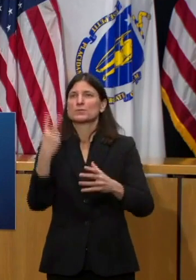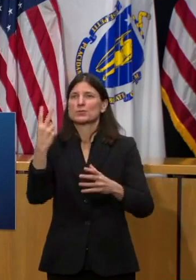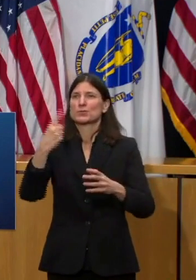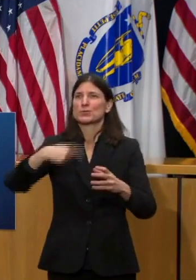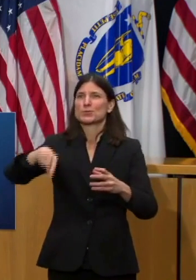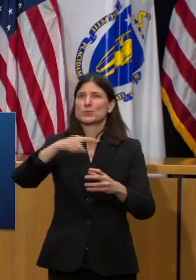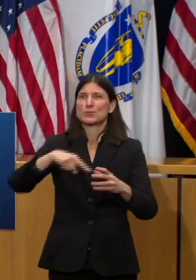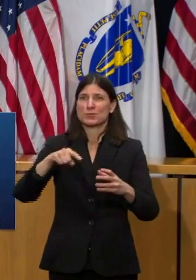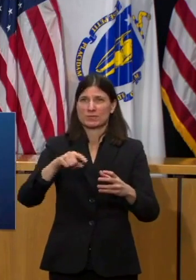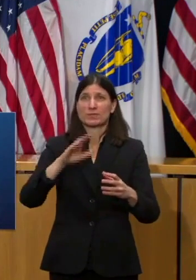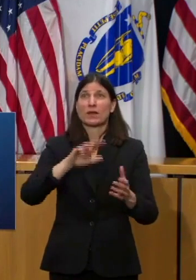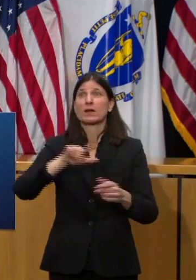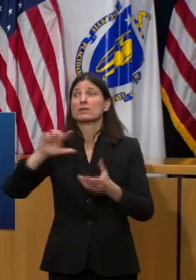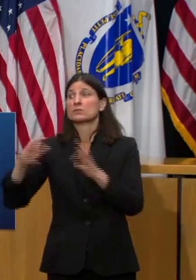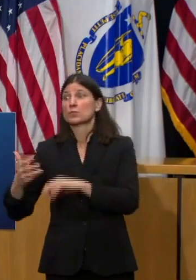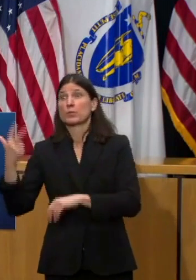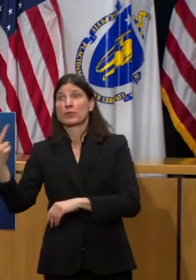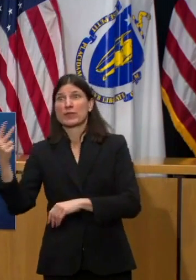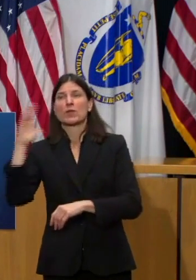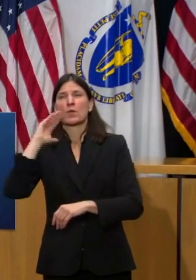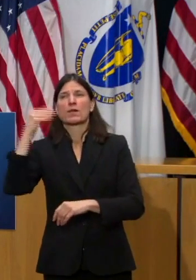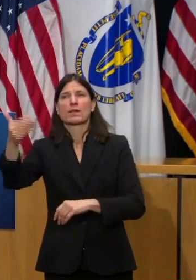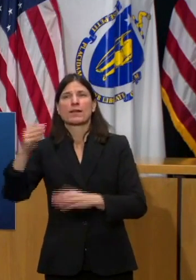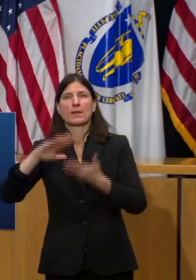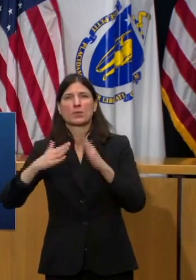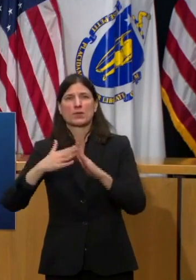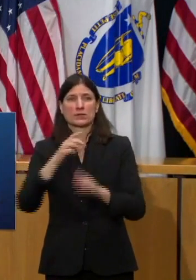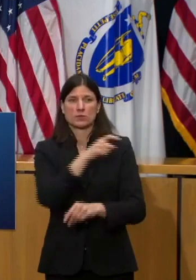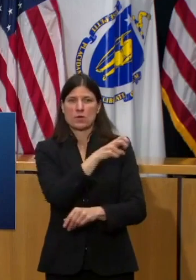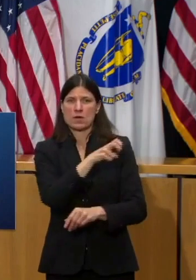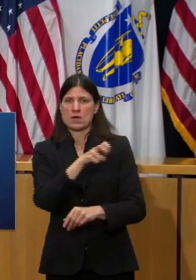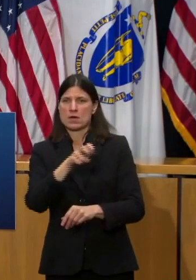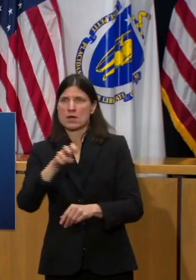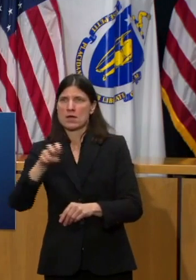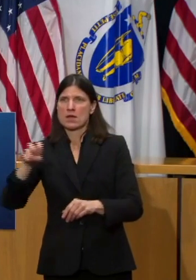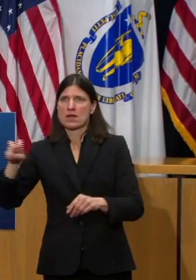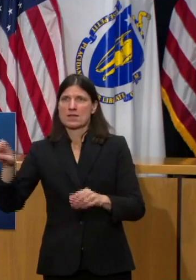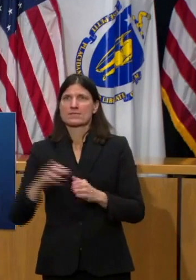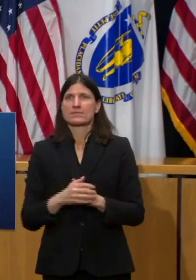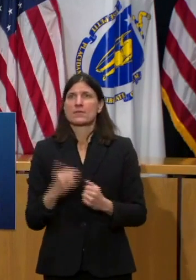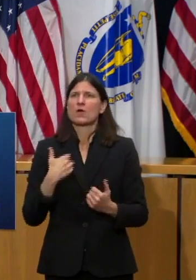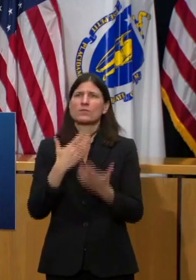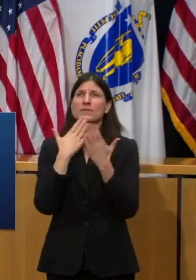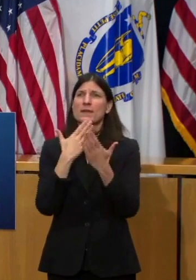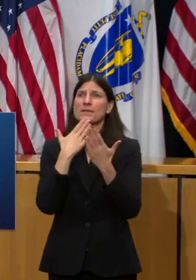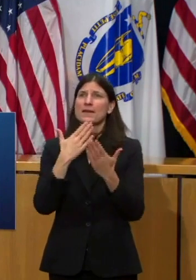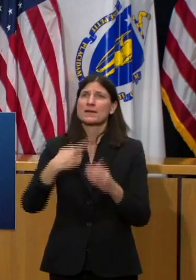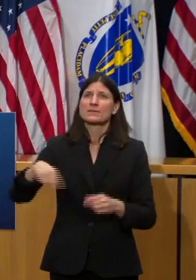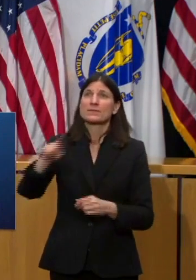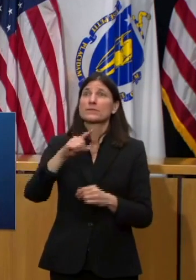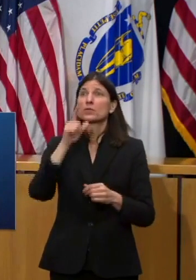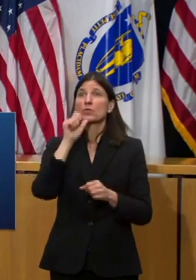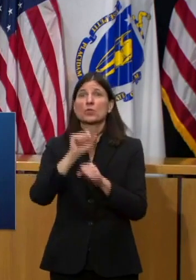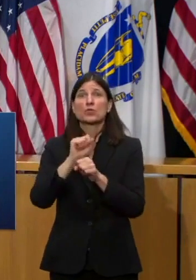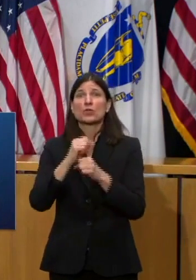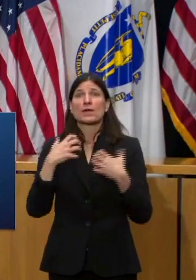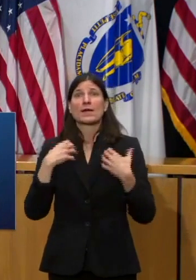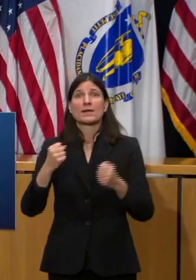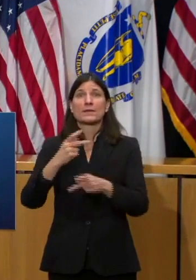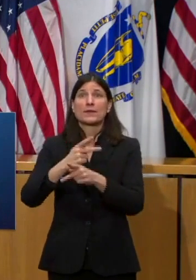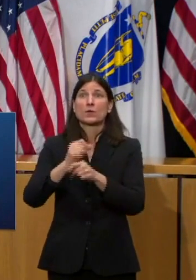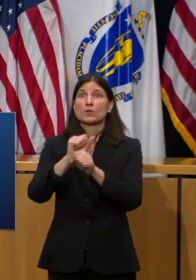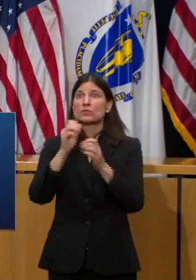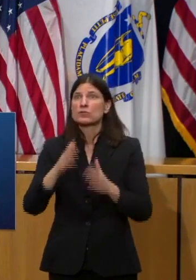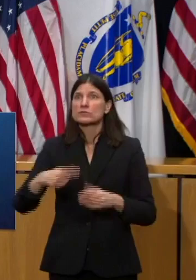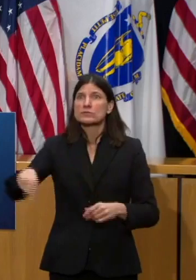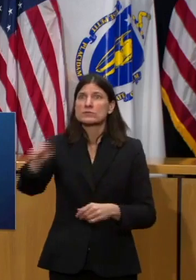enormously grateful for all the healthcare workers and personnel who helped us stand up all these vaccination centers, and that work has made Massachusetts a top